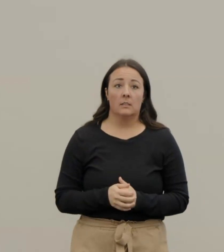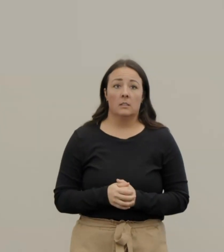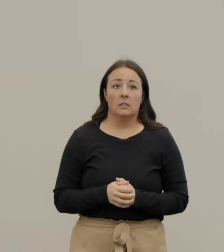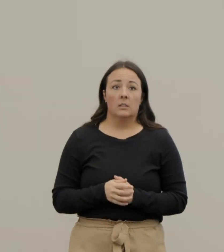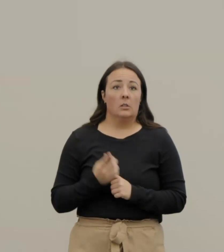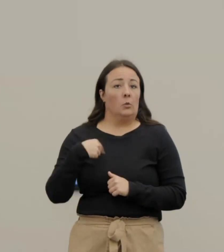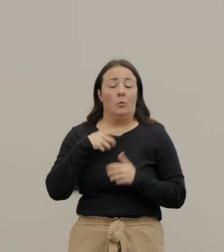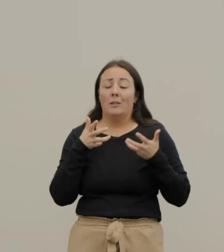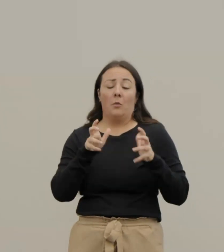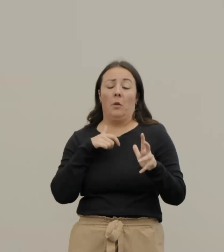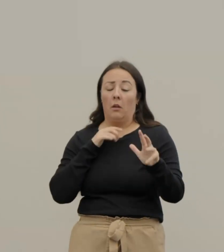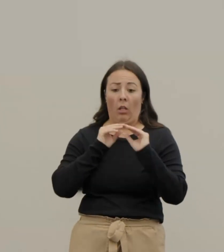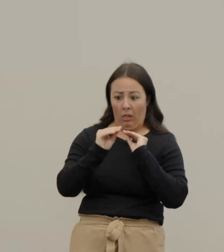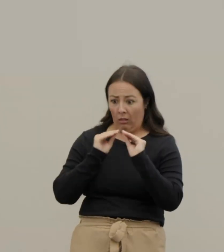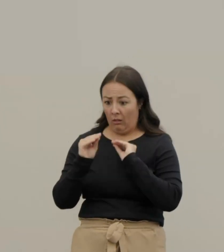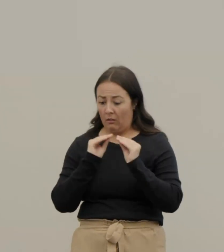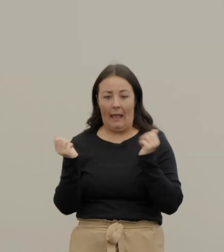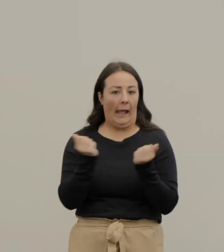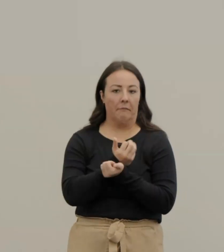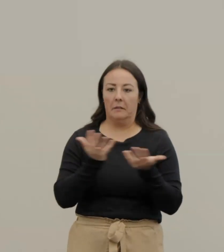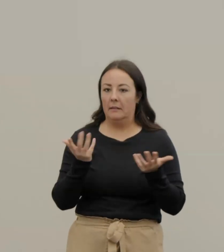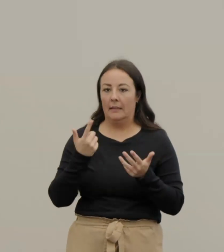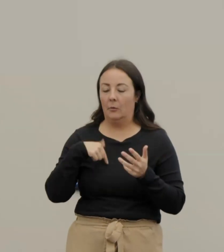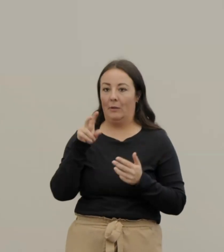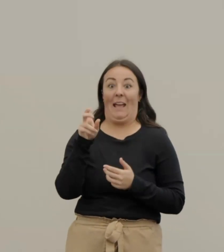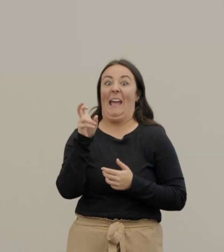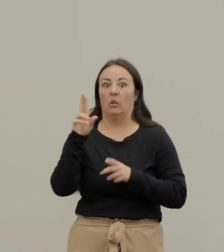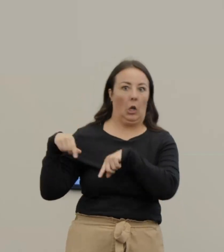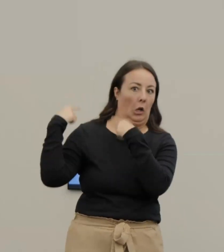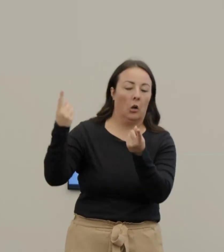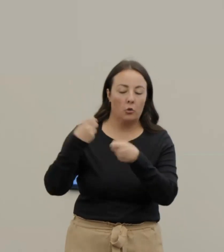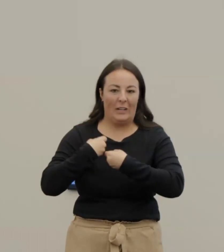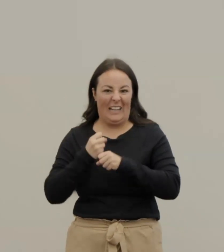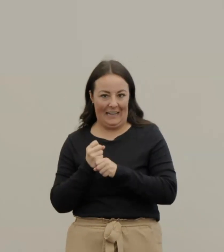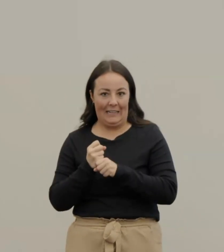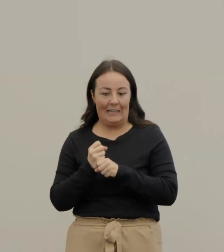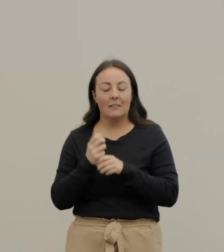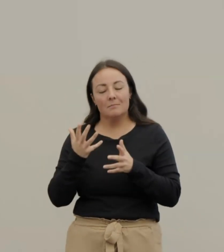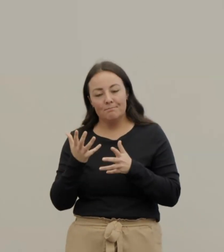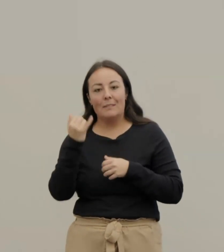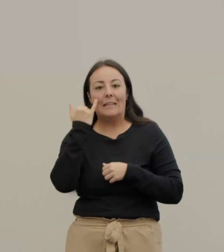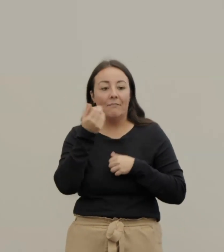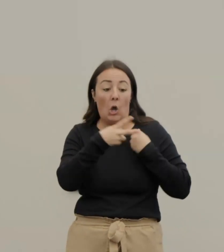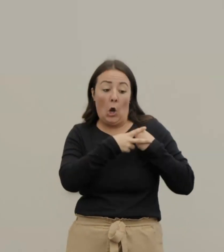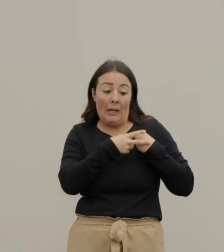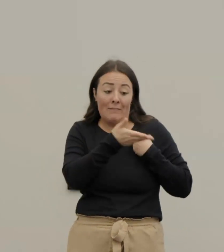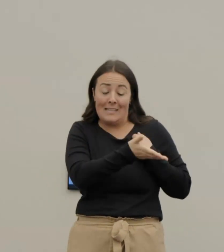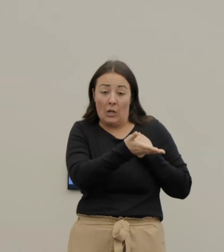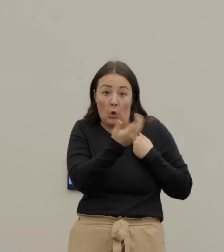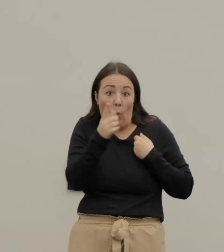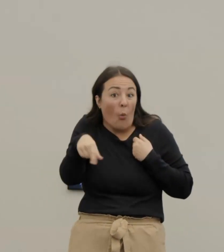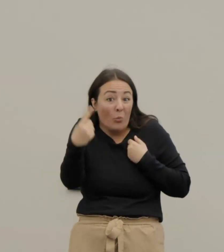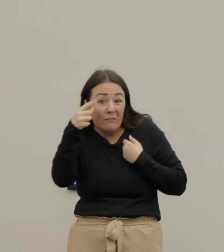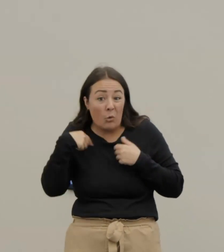want to remediate everything we've ever created. If it's archival, if it's there just for reference, let's put it aside. But let's